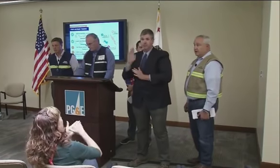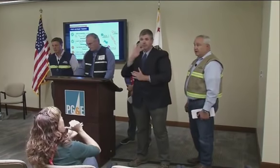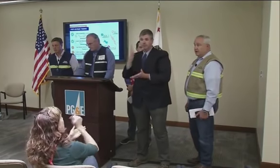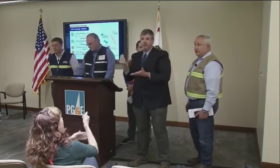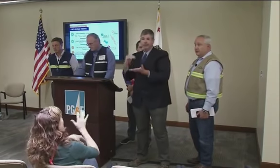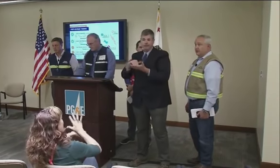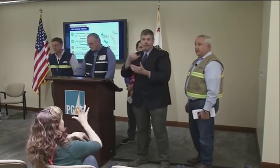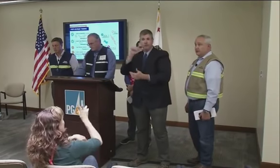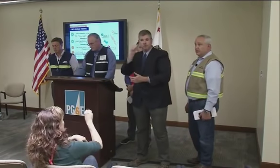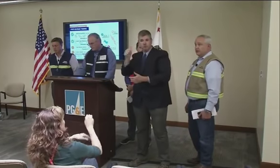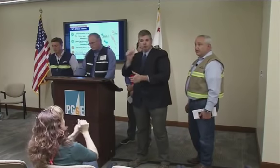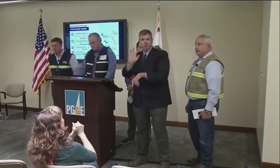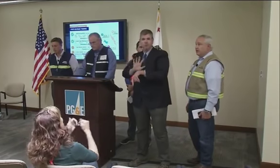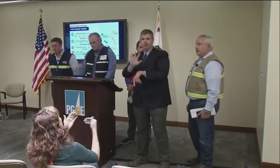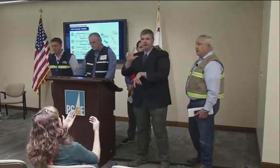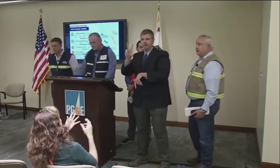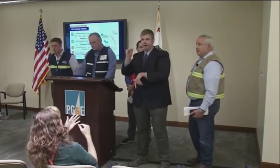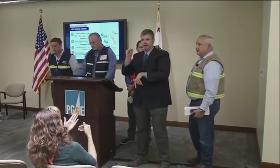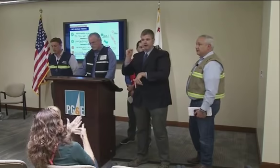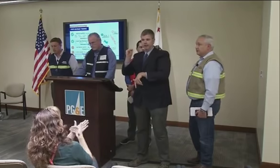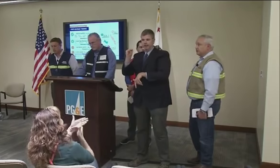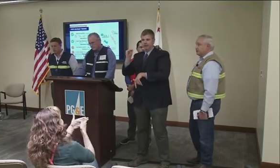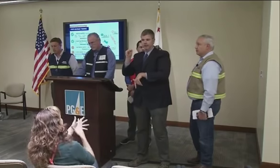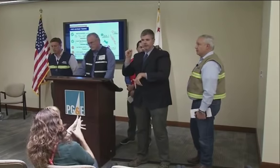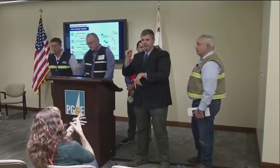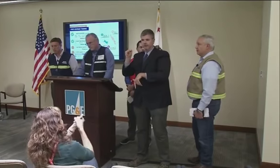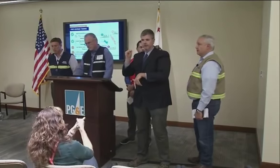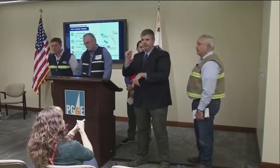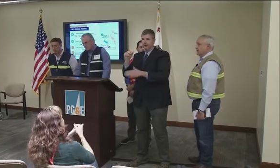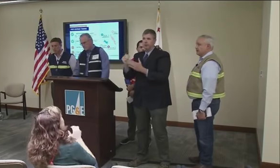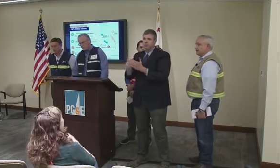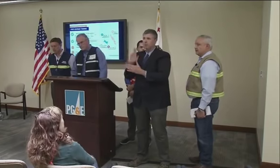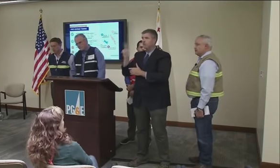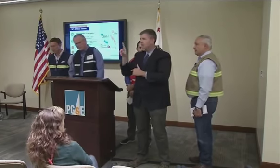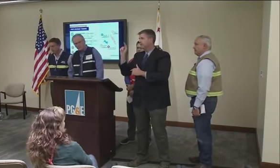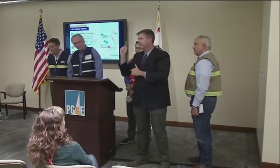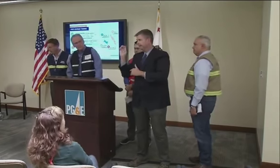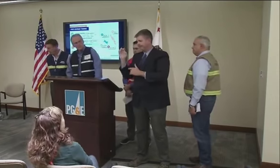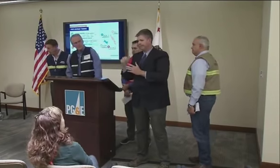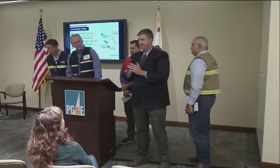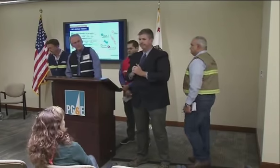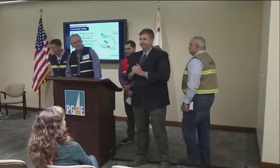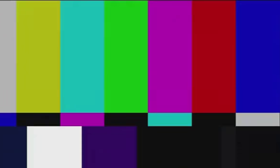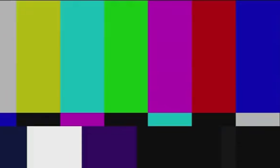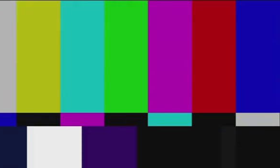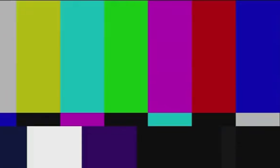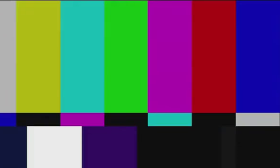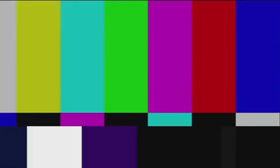provide you an update with what's going on. Hopefully have some good restoration numbers for you. Thanks. Bye.